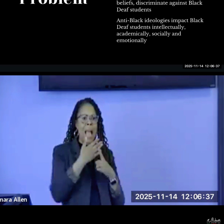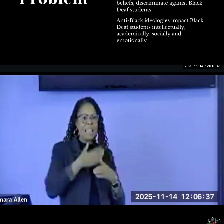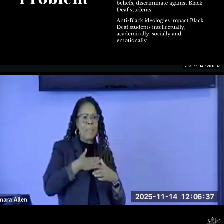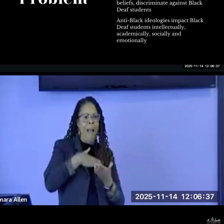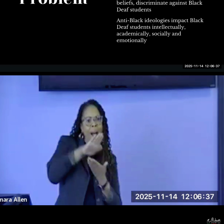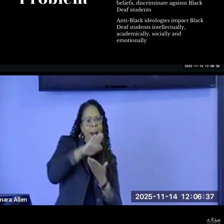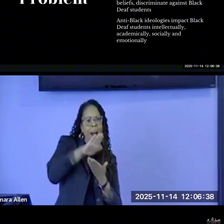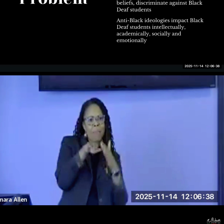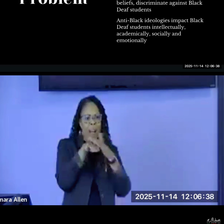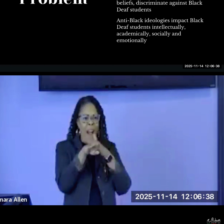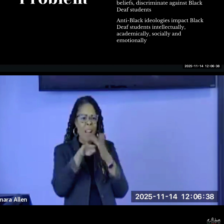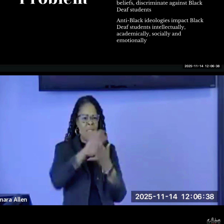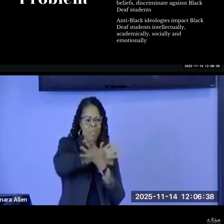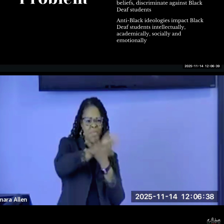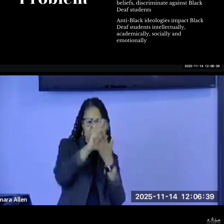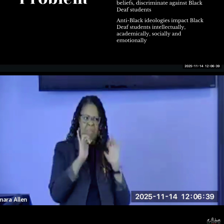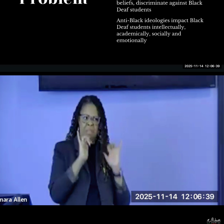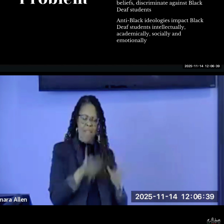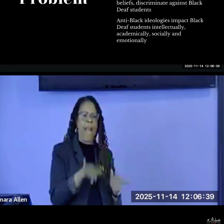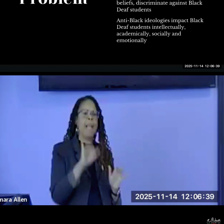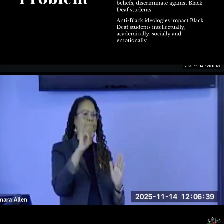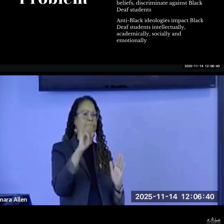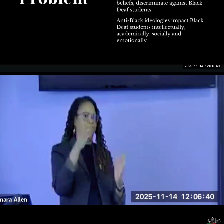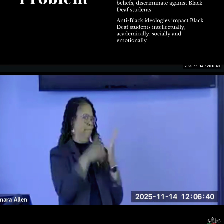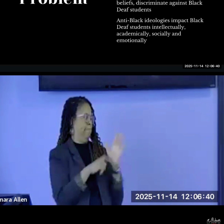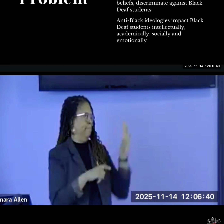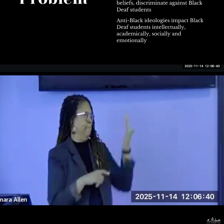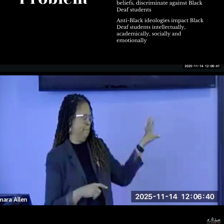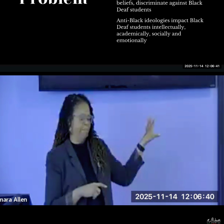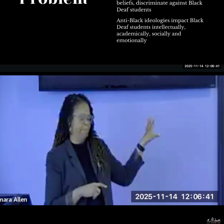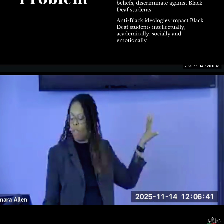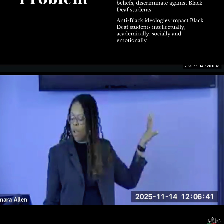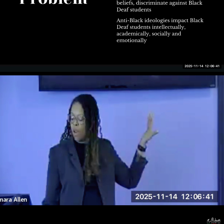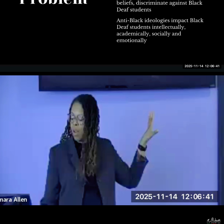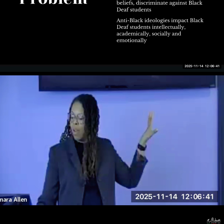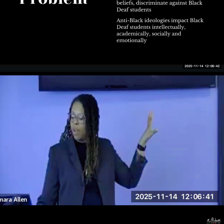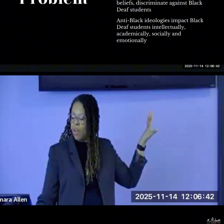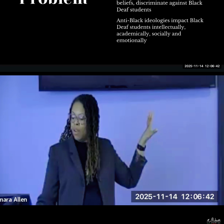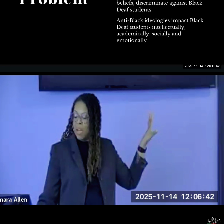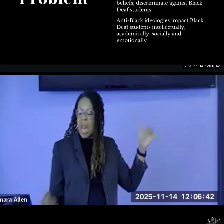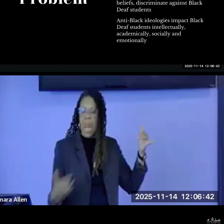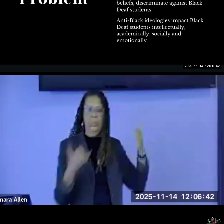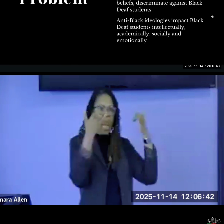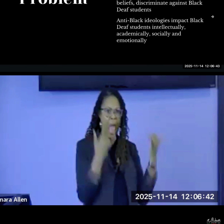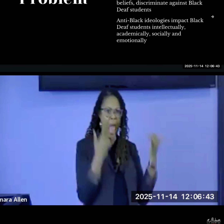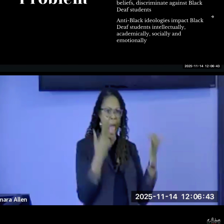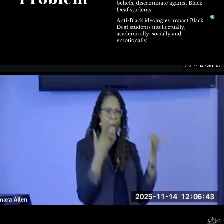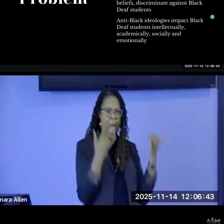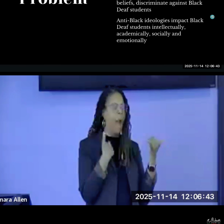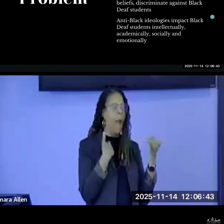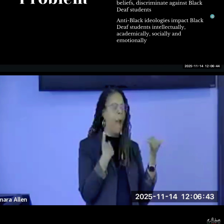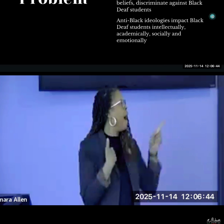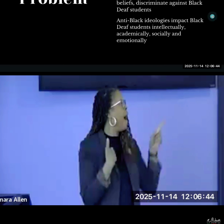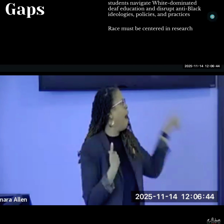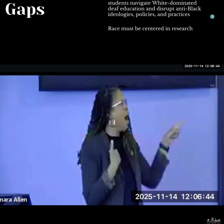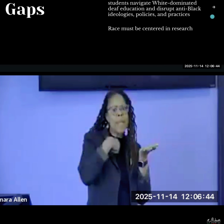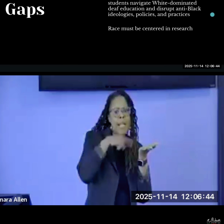to thrive. They're unable to get access to education to help them succeed in the future.